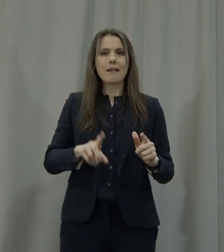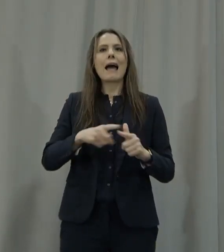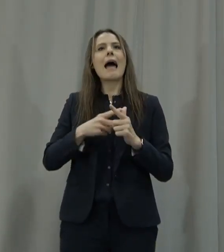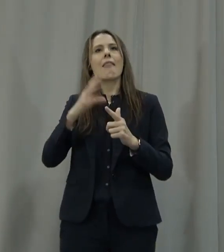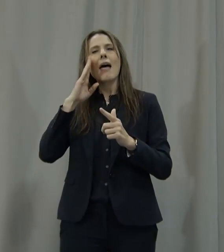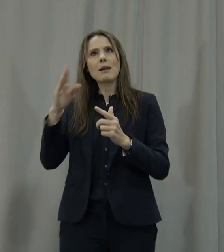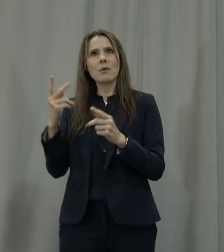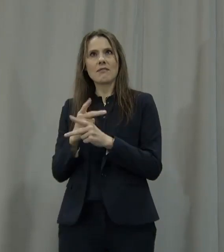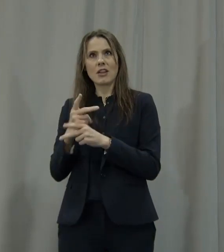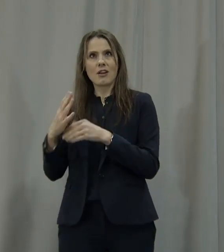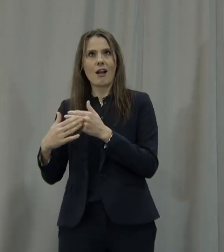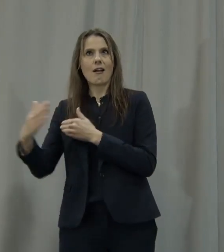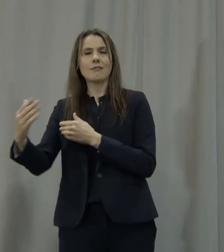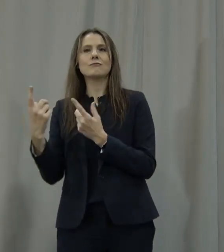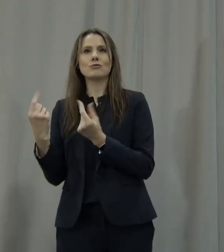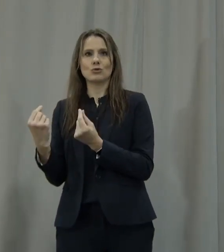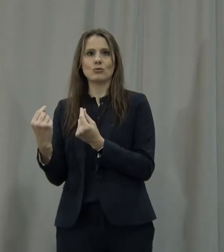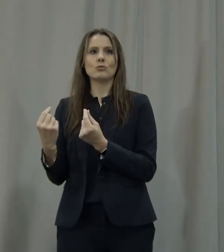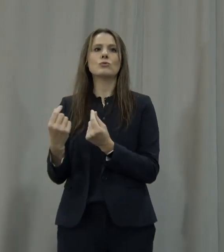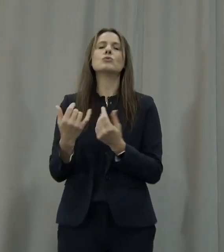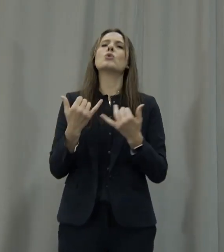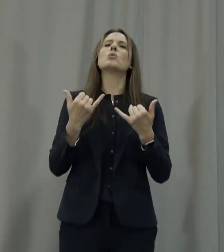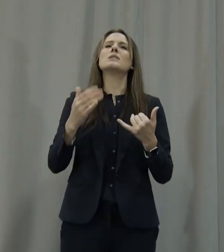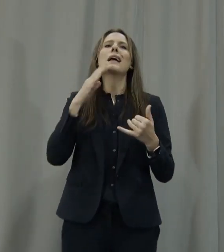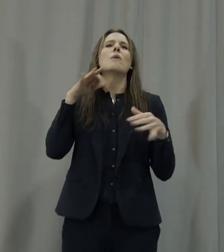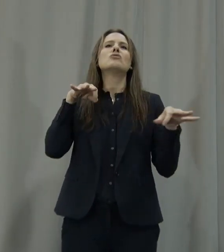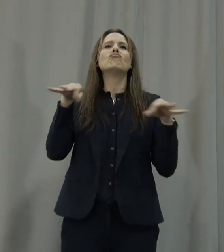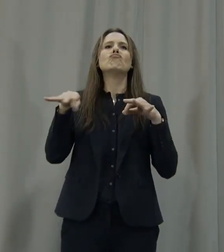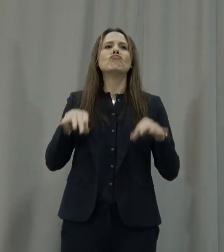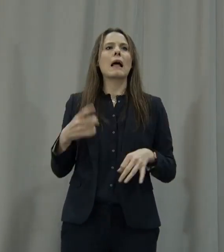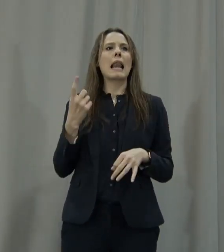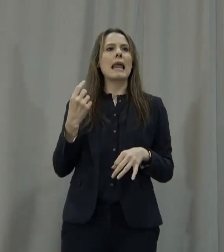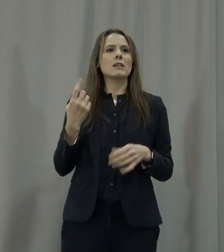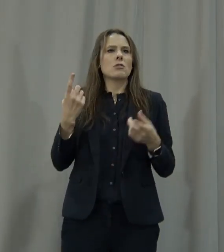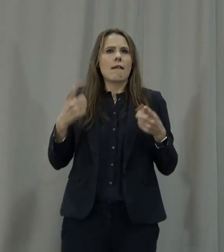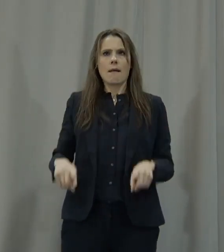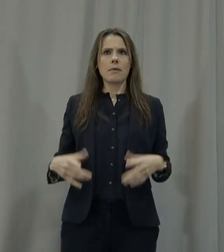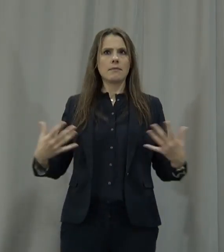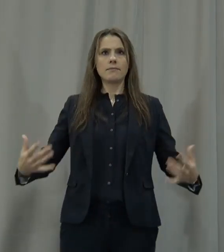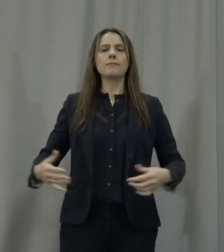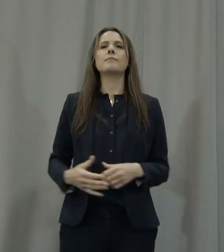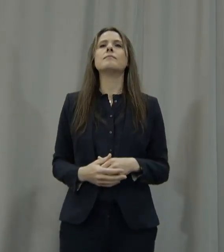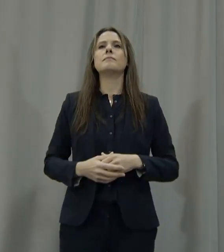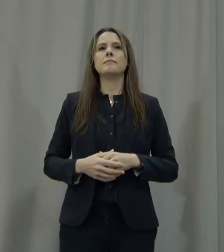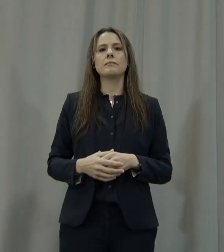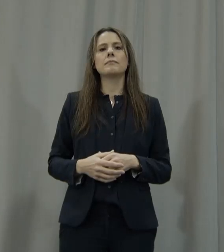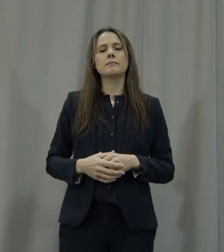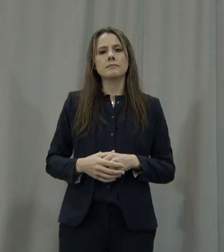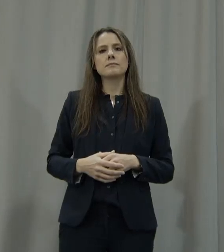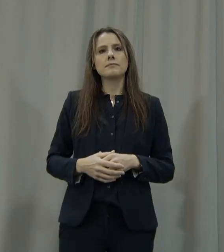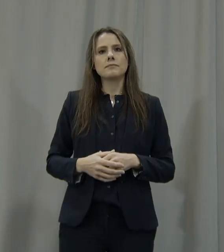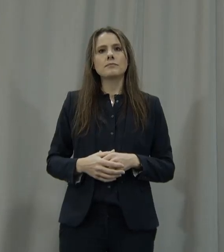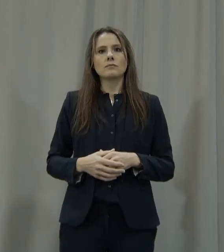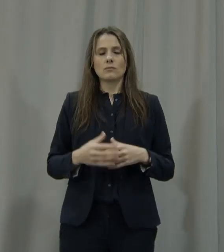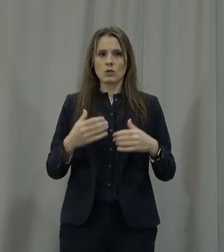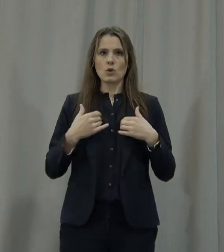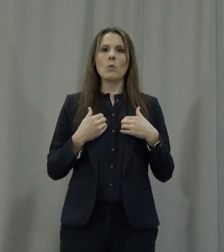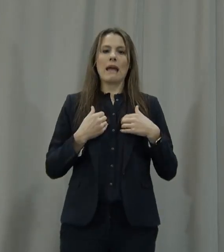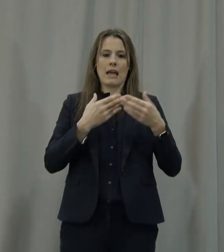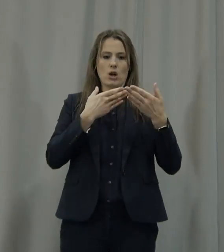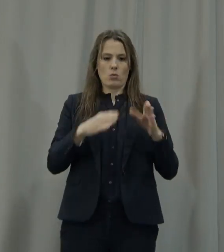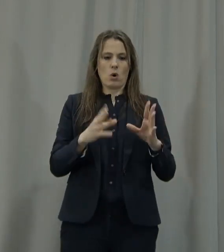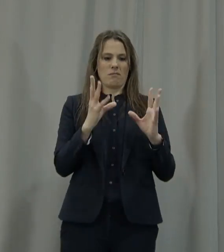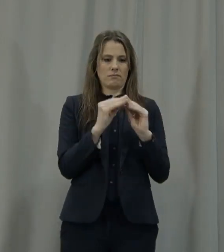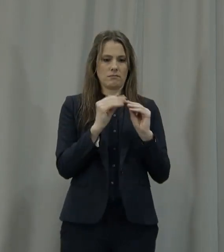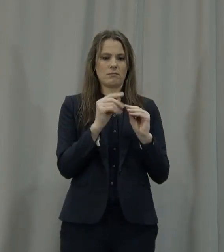take a few minutes to update you on what came out of last year's summit. We had a section exploring education